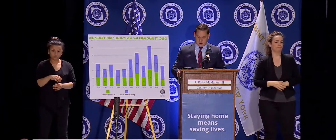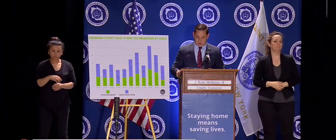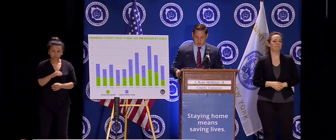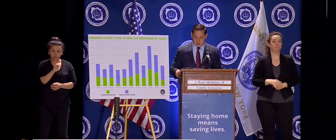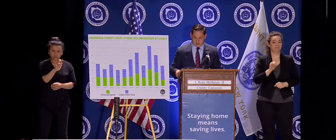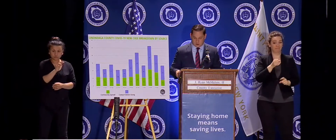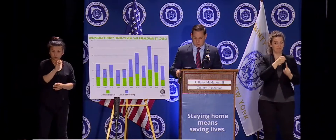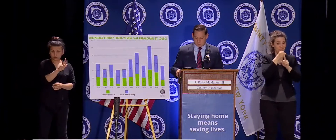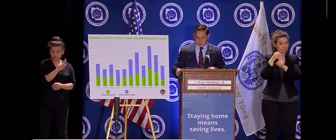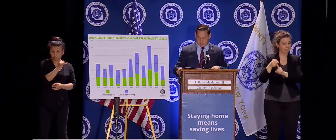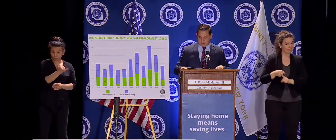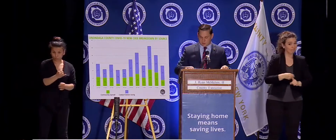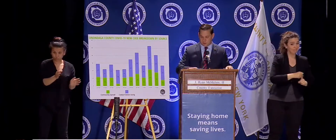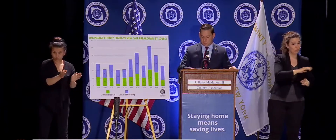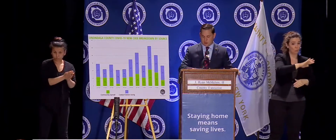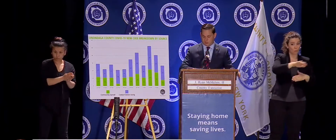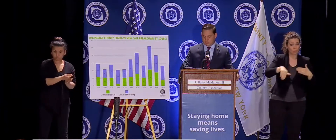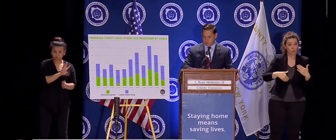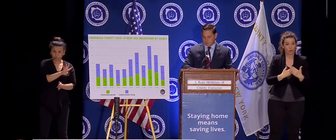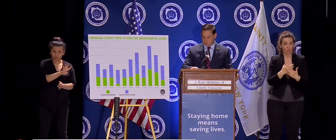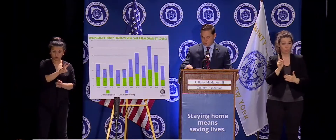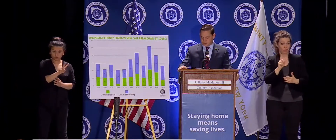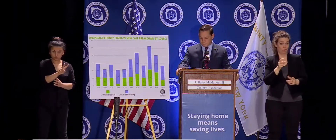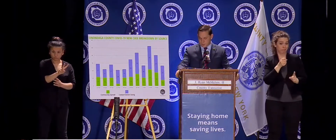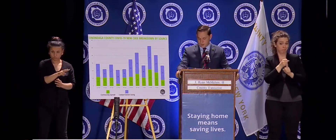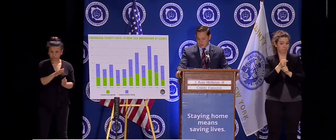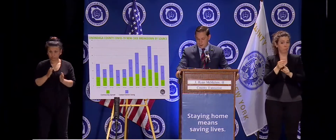recoveries. And Tully, 2 cases and 2 recoveries.